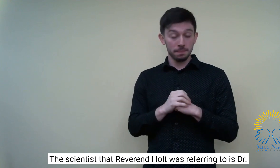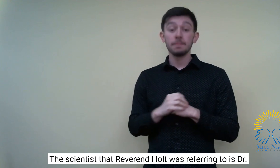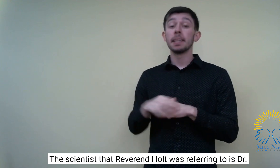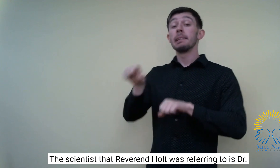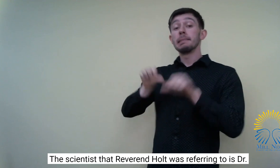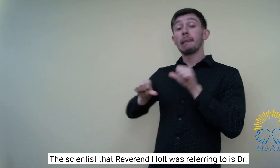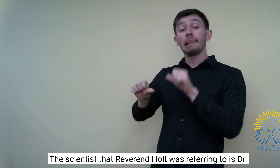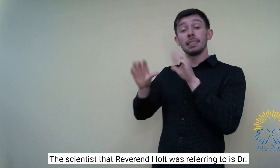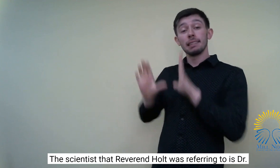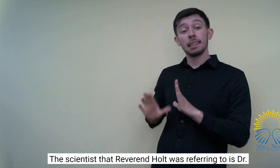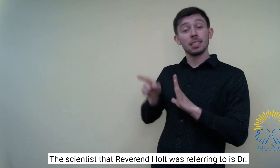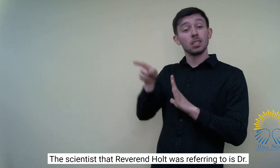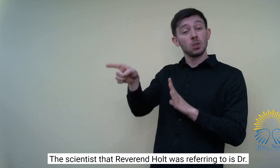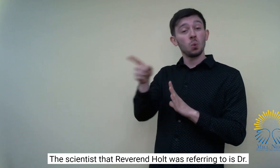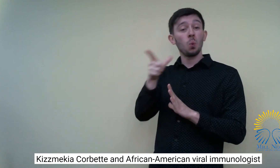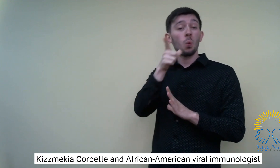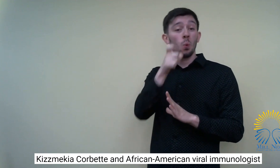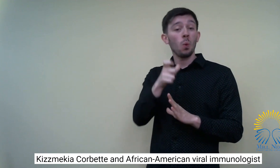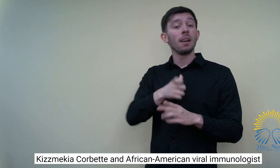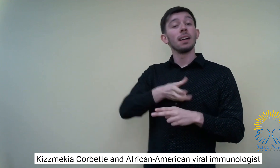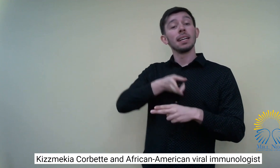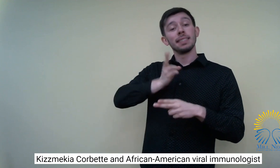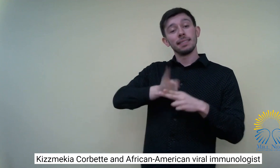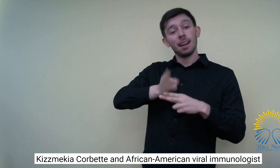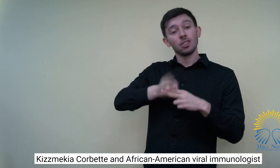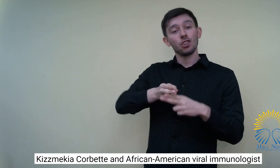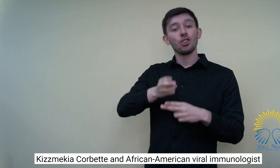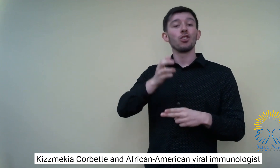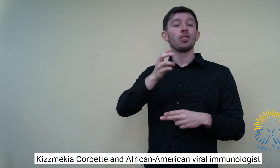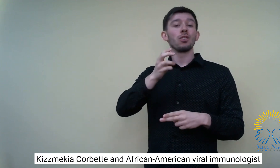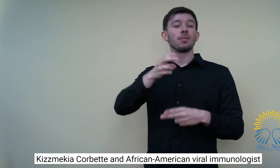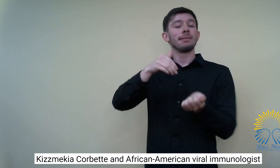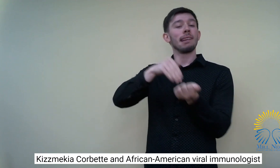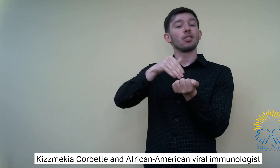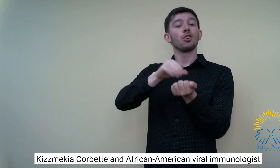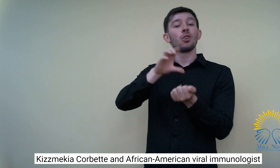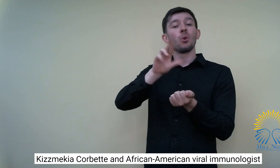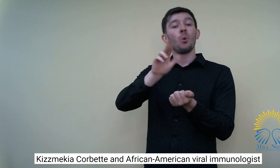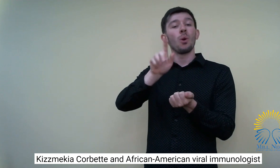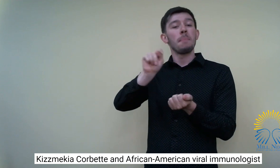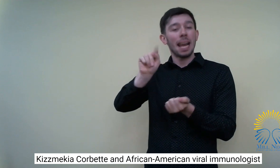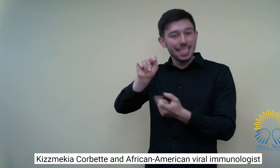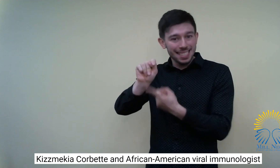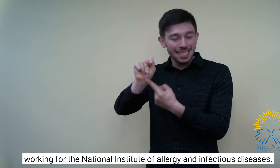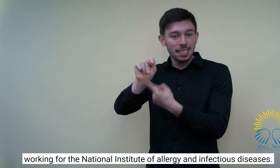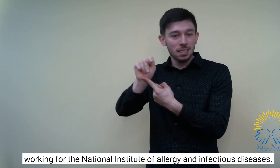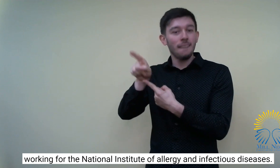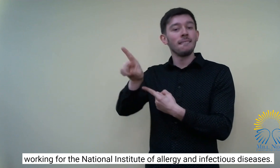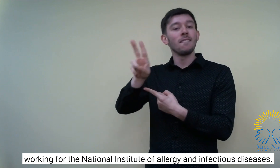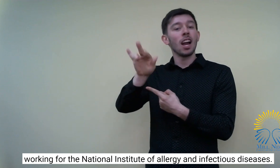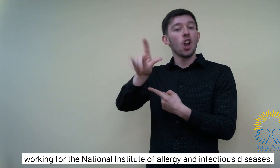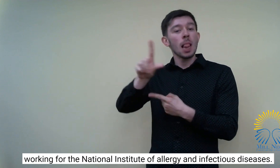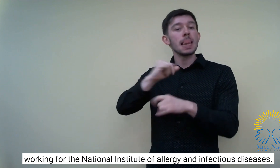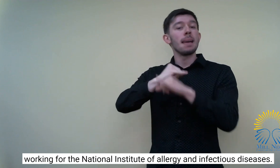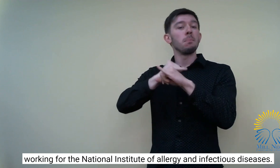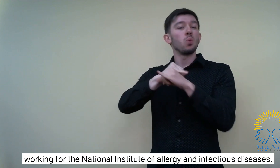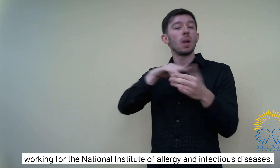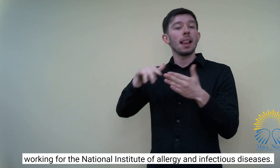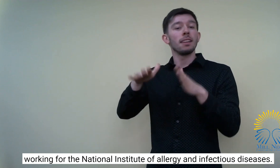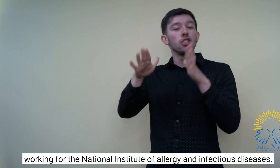was referring to is Dr. Kizzmekia Corbett, an African-American viral immunologist working for the National Institute of Allergy and